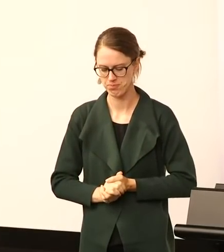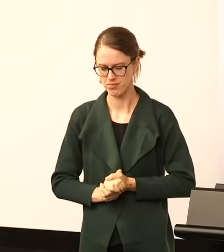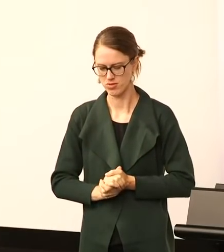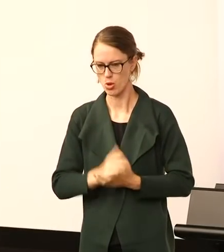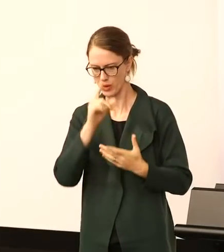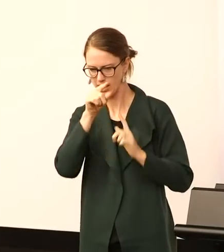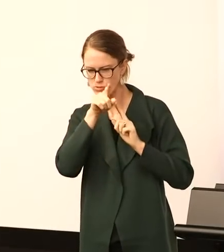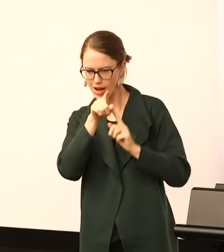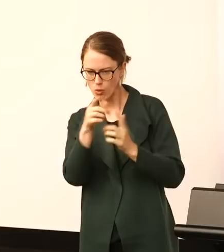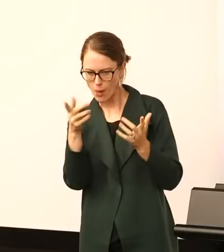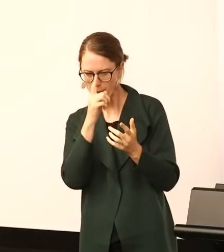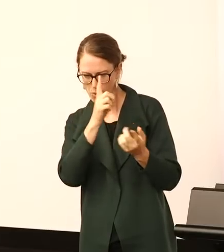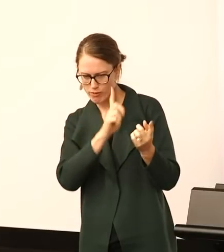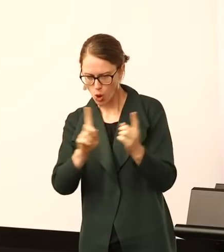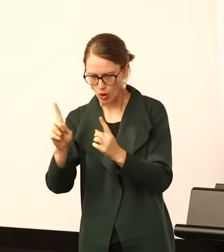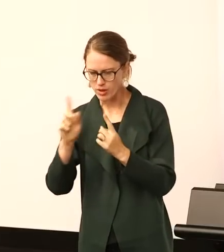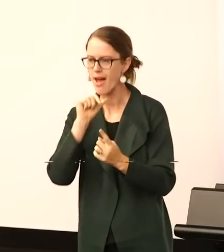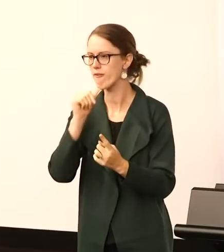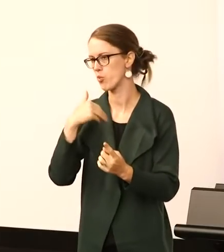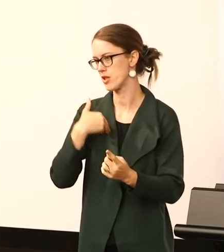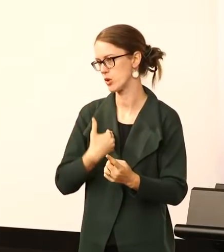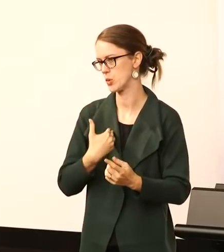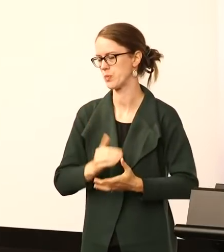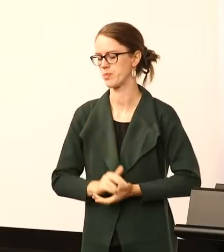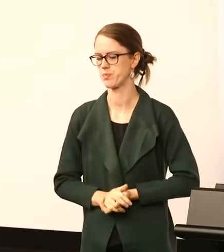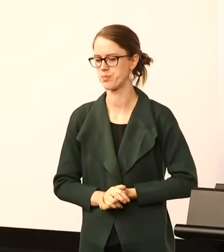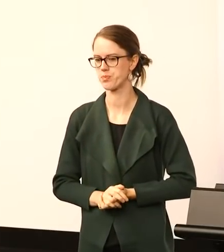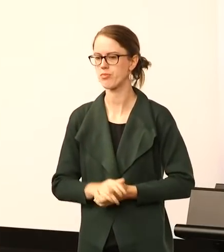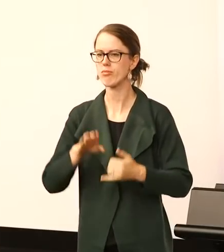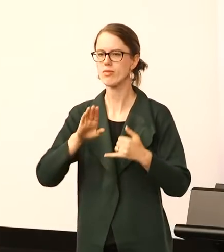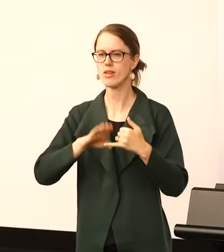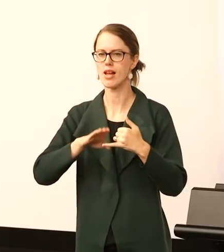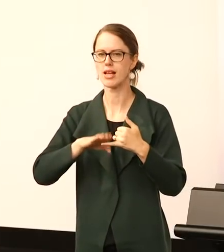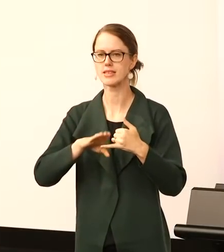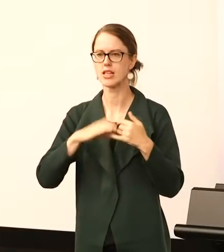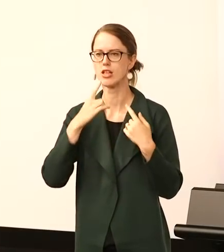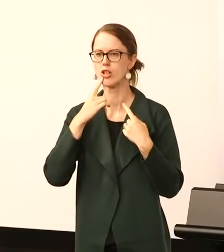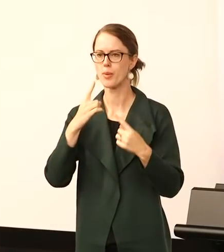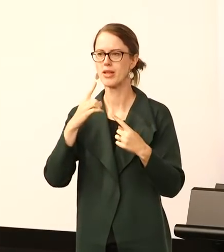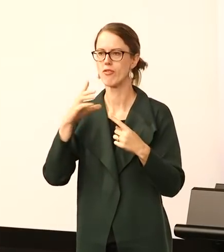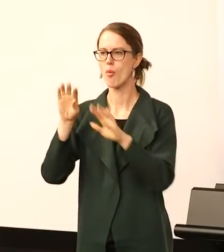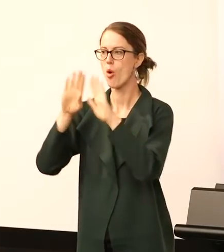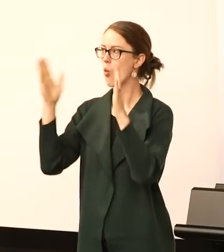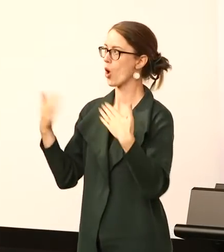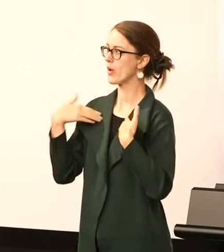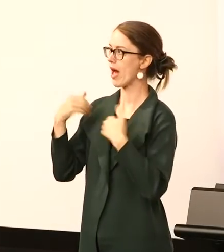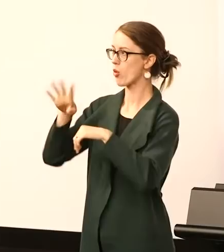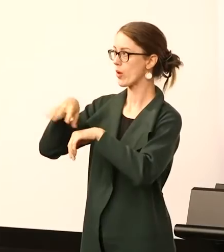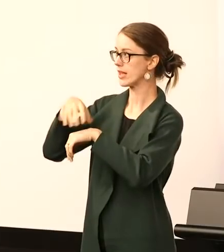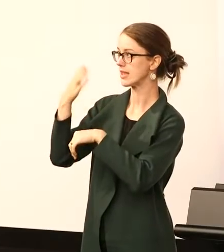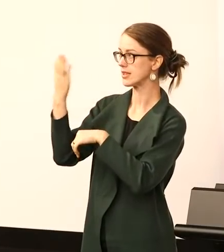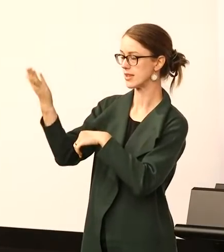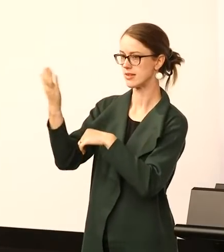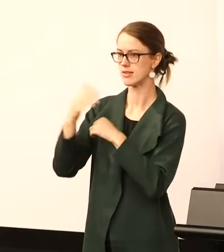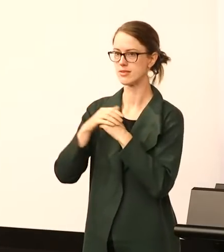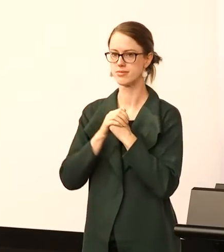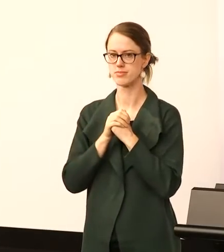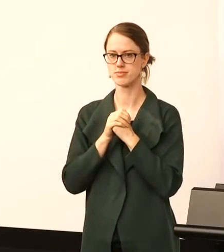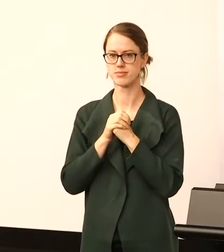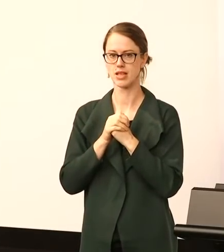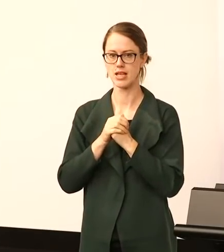record of where they've been. Just finally, some comments from the World Health Organization. Our numbers